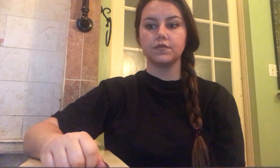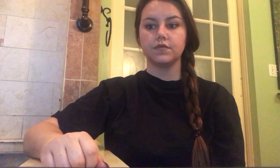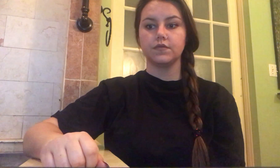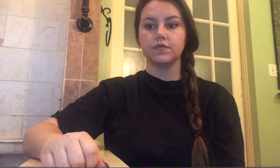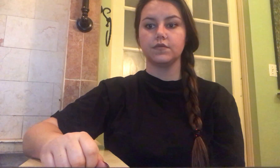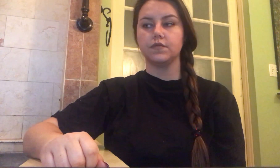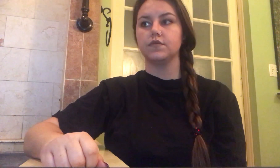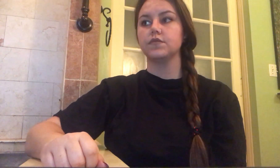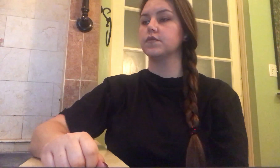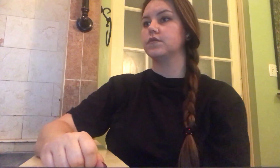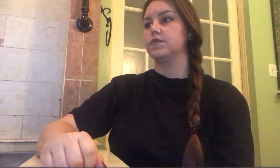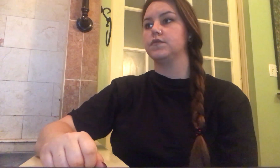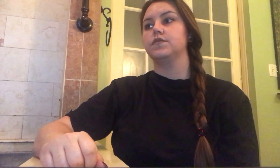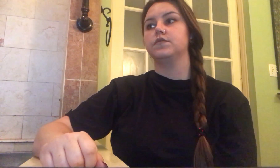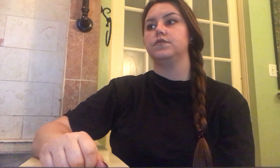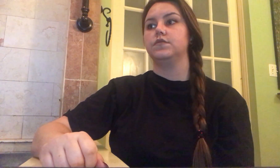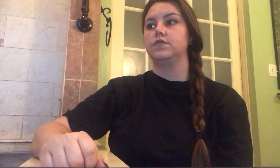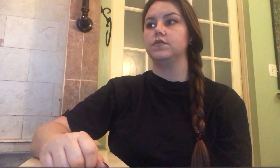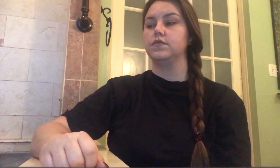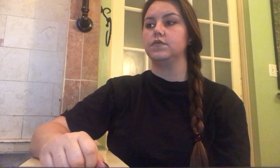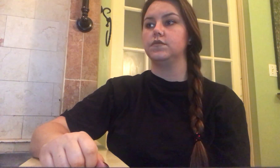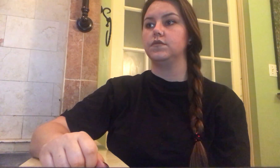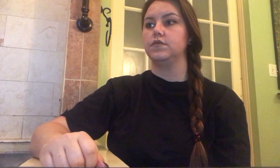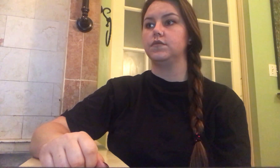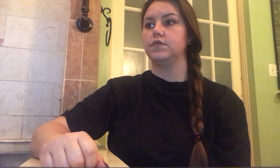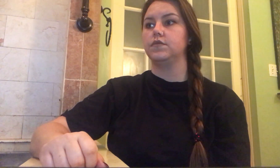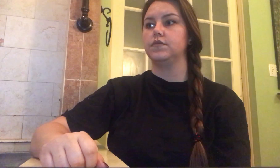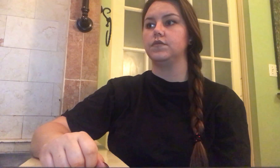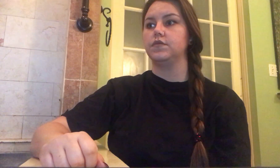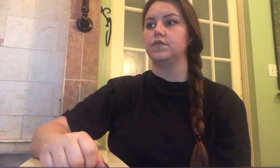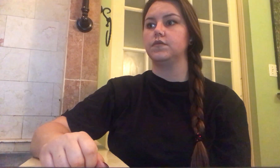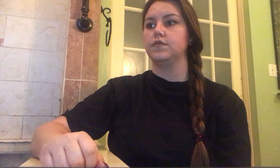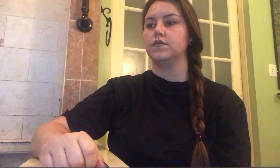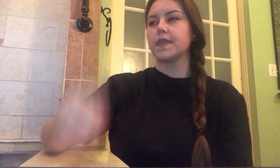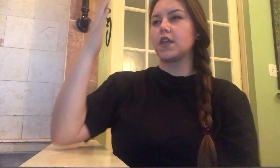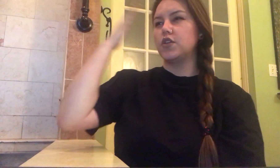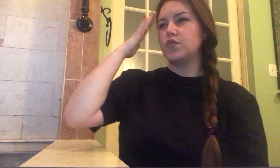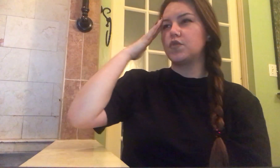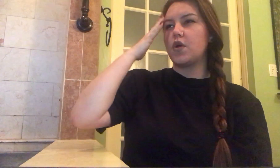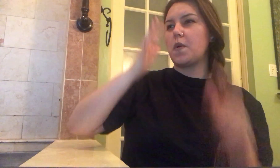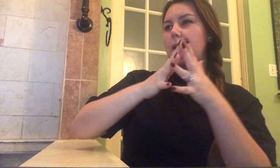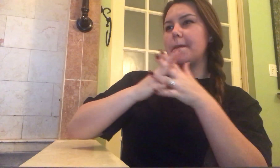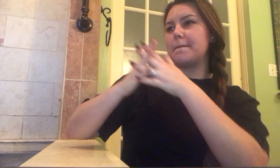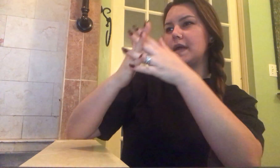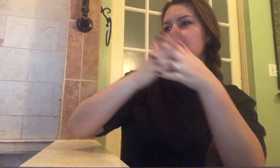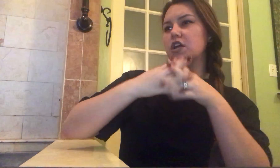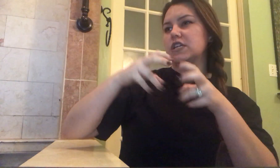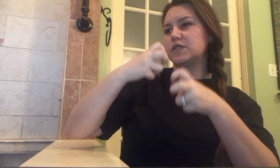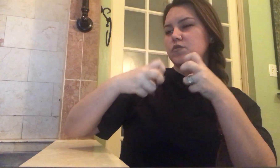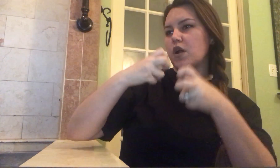When you talk about the American issues of what it's like to be poor and homeless in